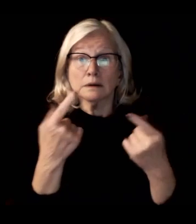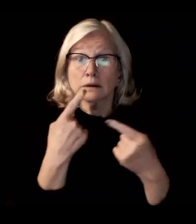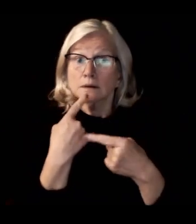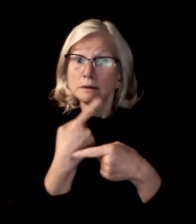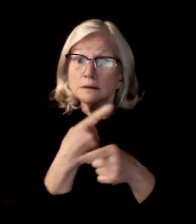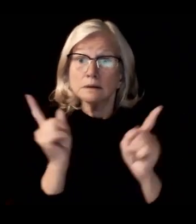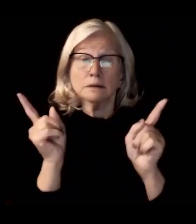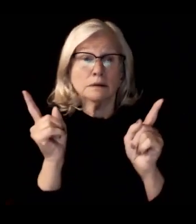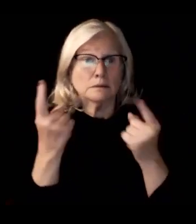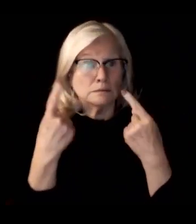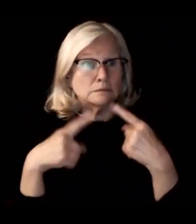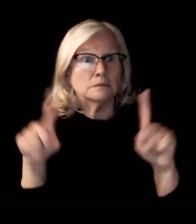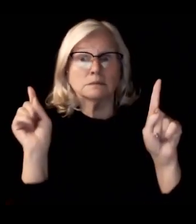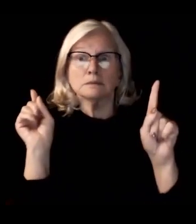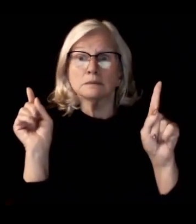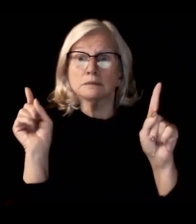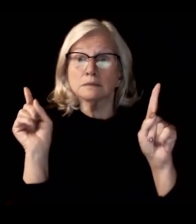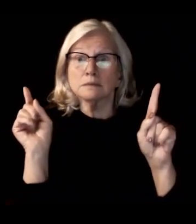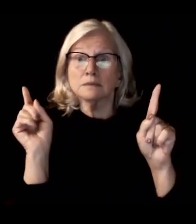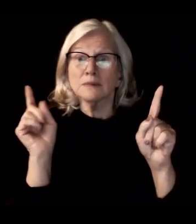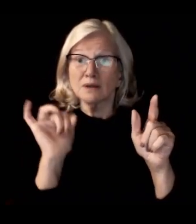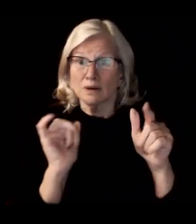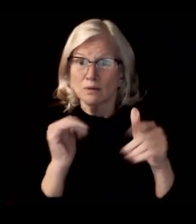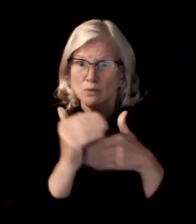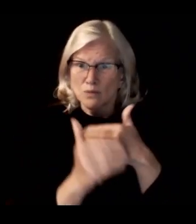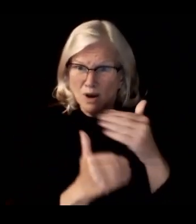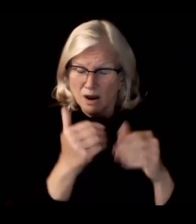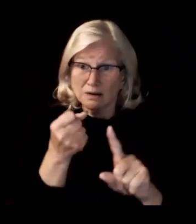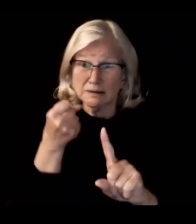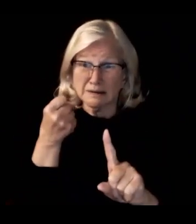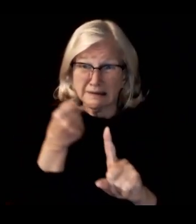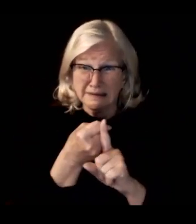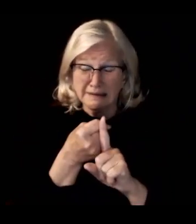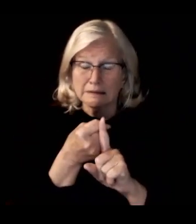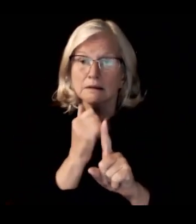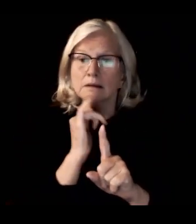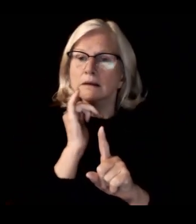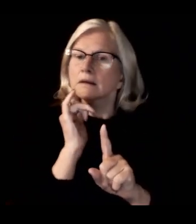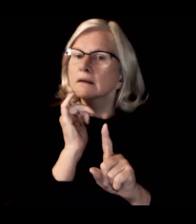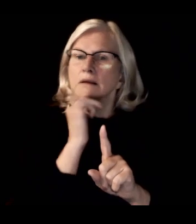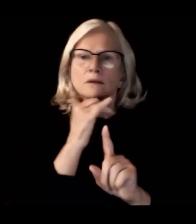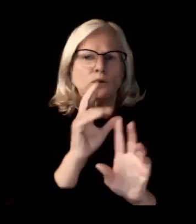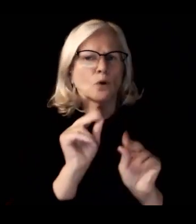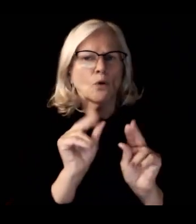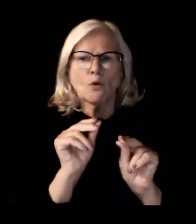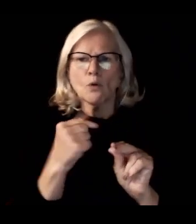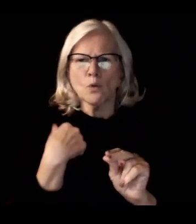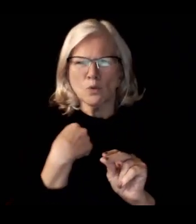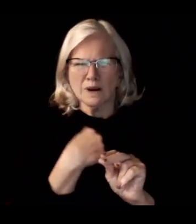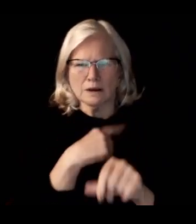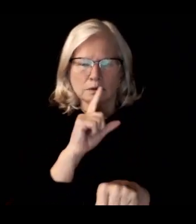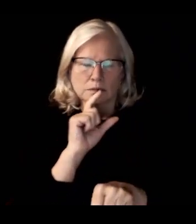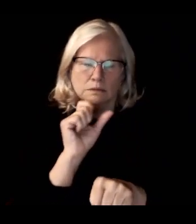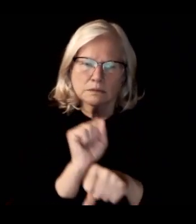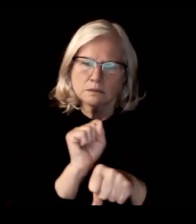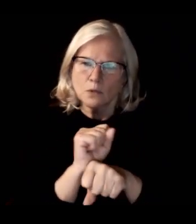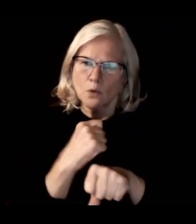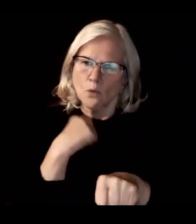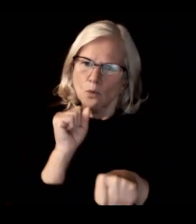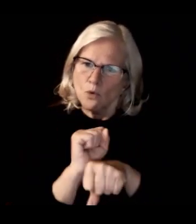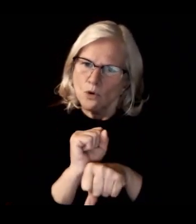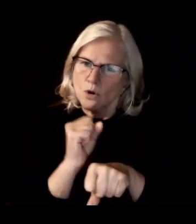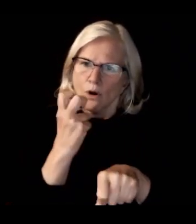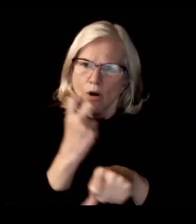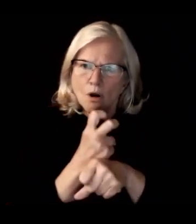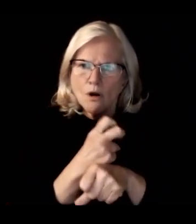hasn't happened by accident. There has been some great work taking place in facilities by administrators, staff, and by a host